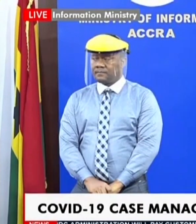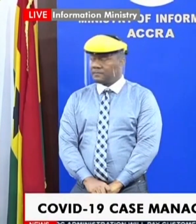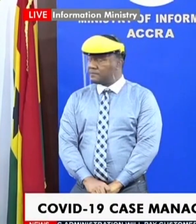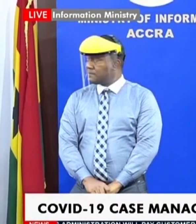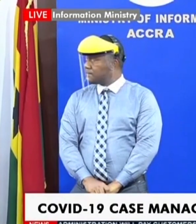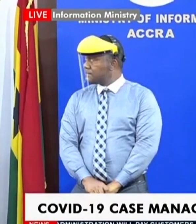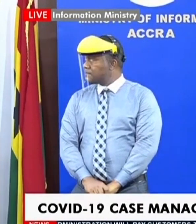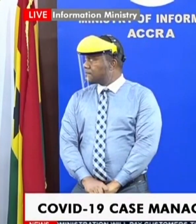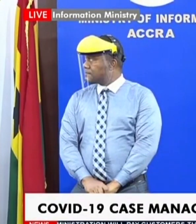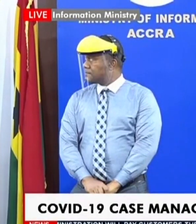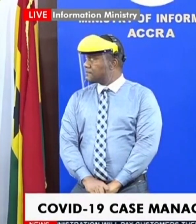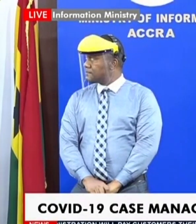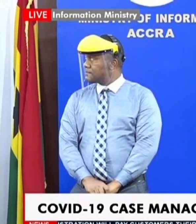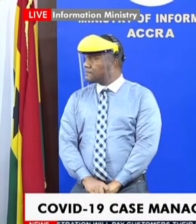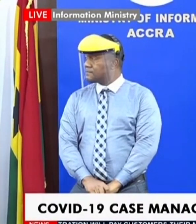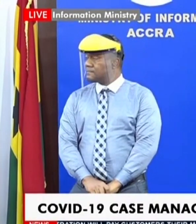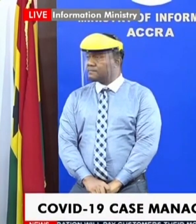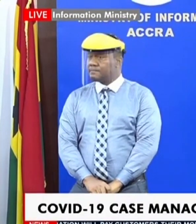wrap up.